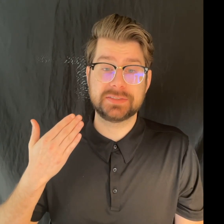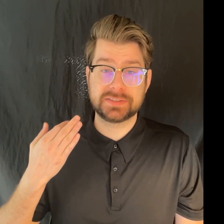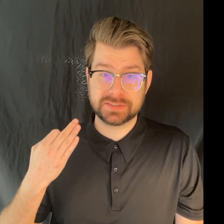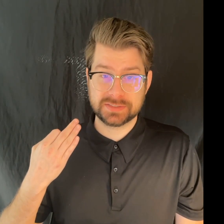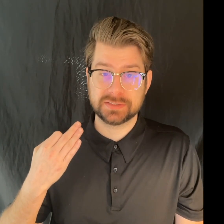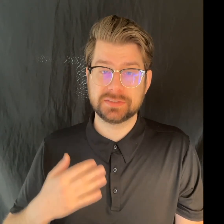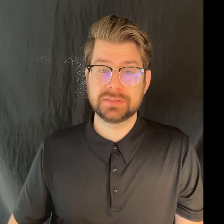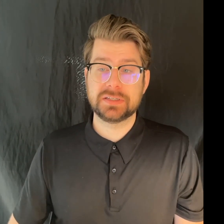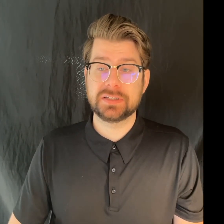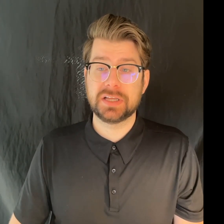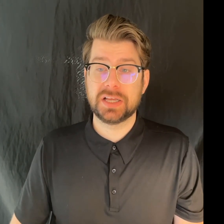fights,